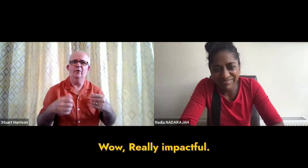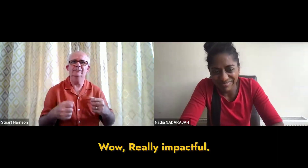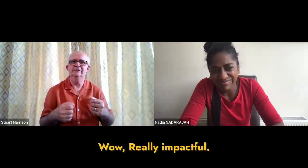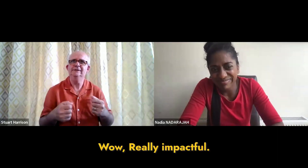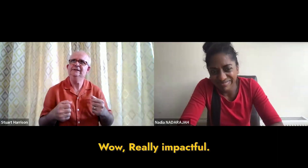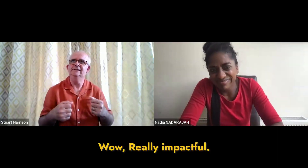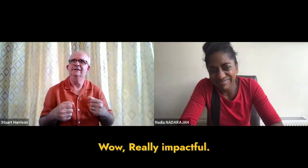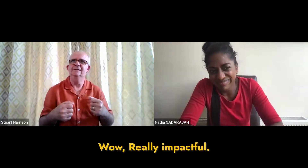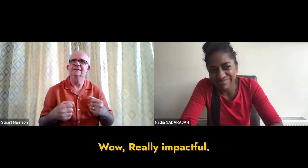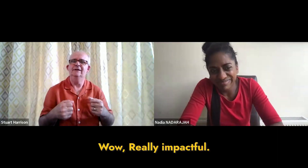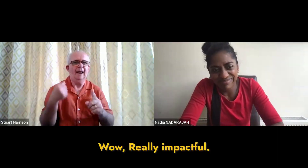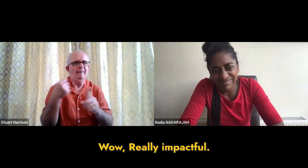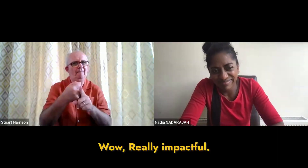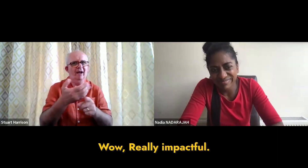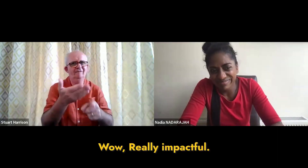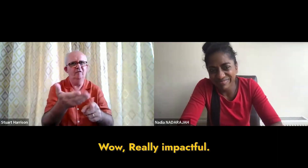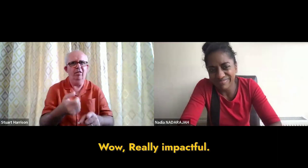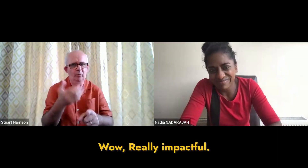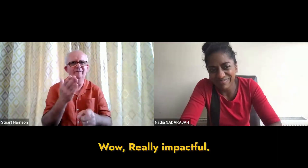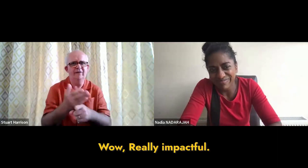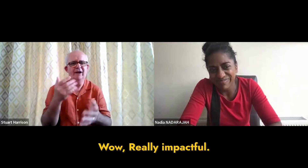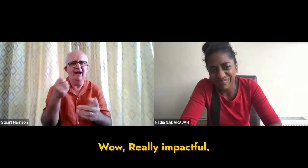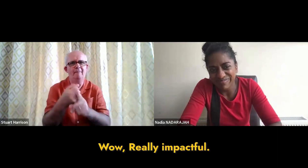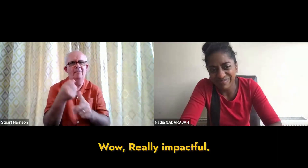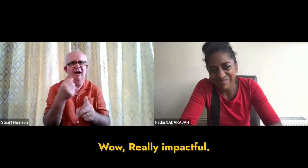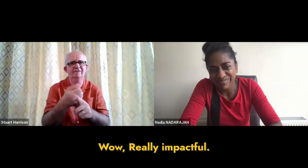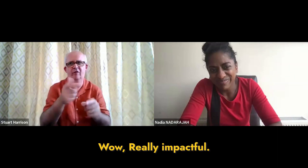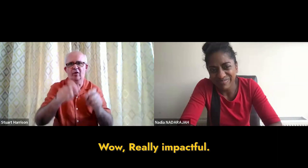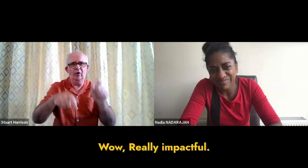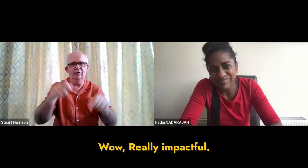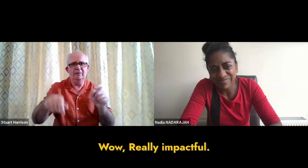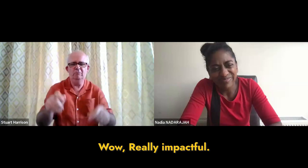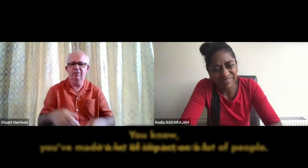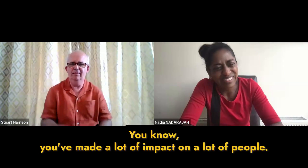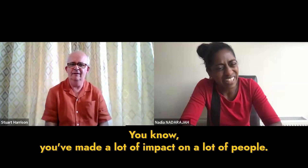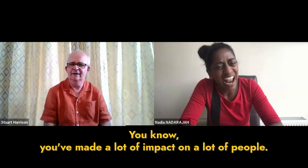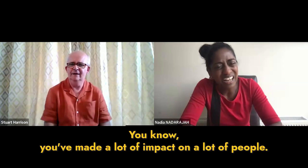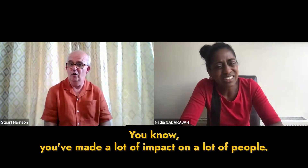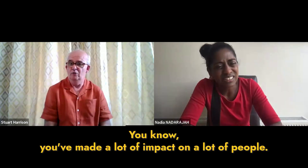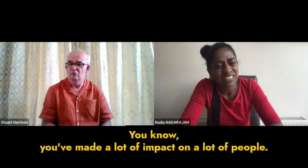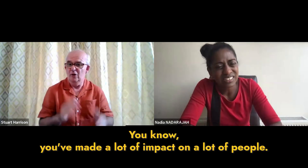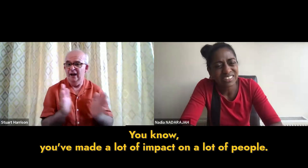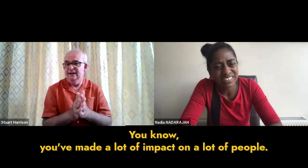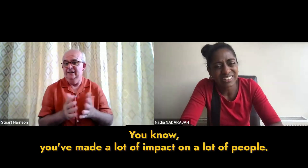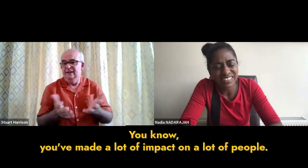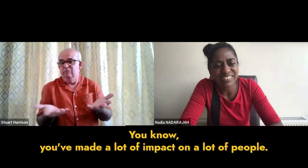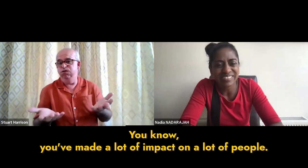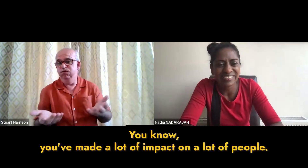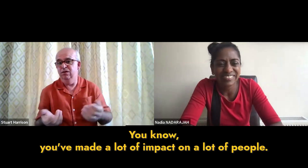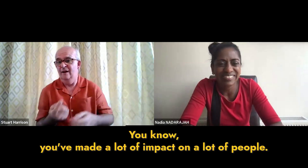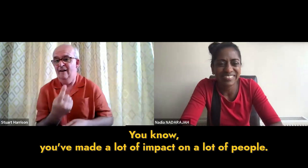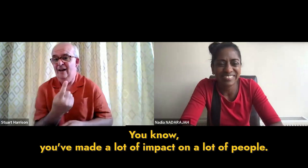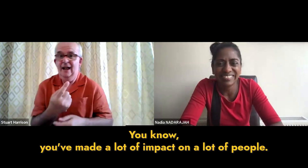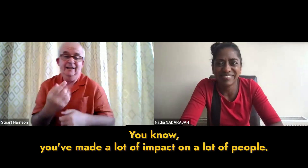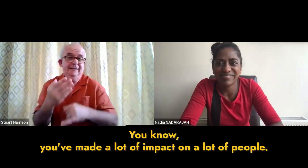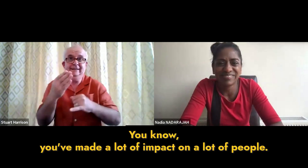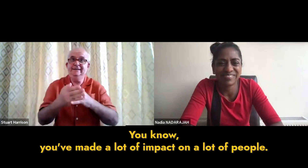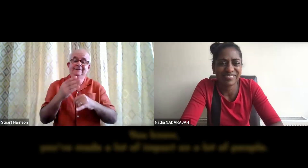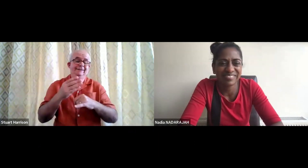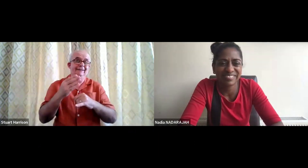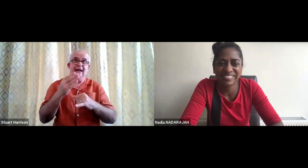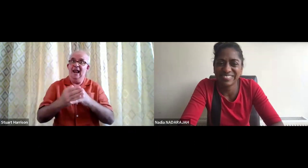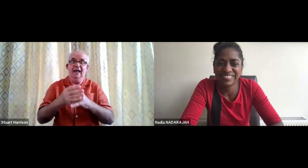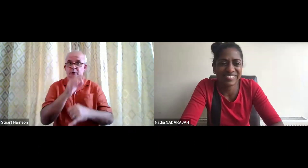Wow. Wow. Really impactful. You know, you've made a lot of impact on a lot of